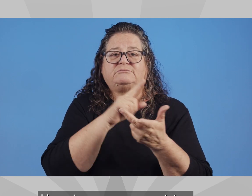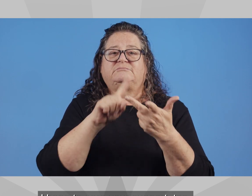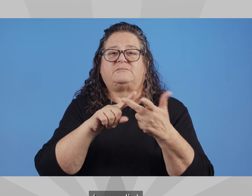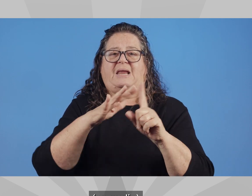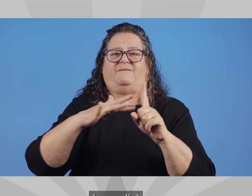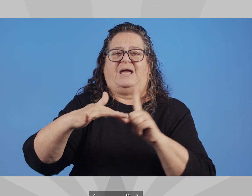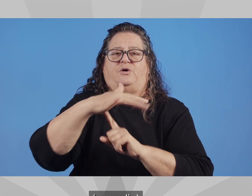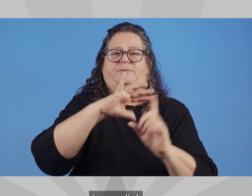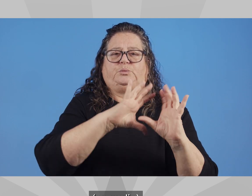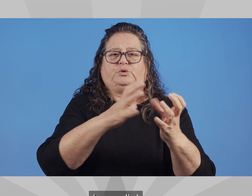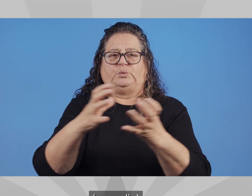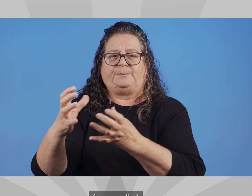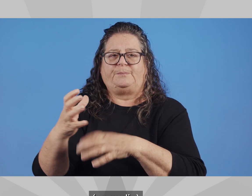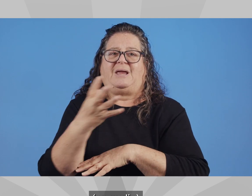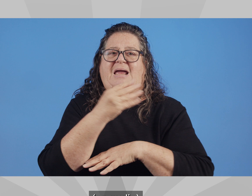too.